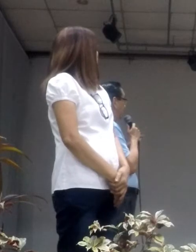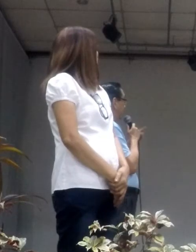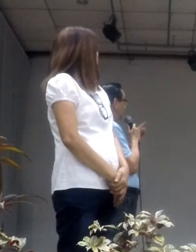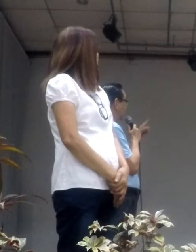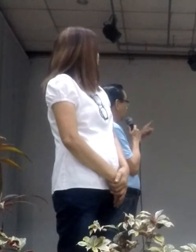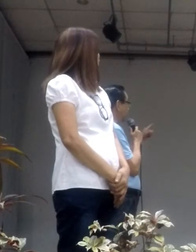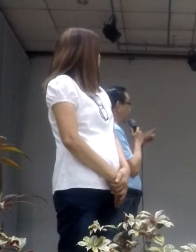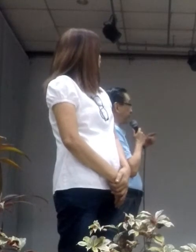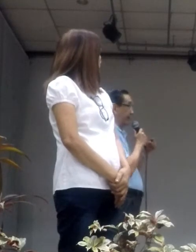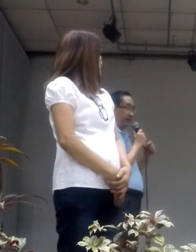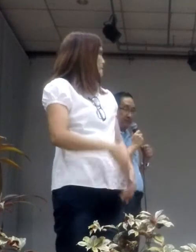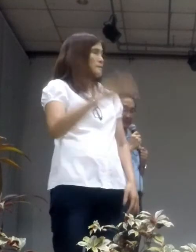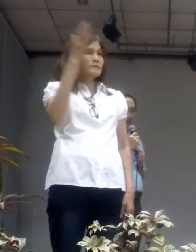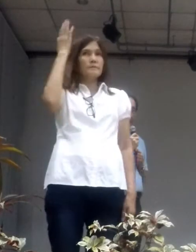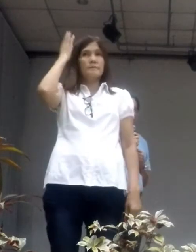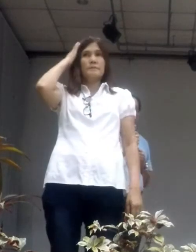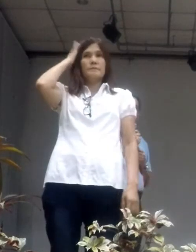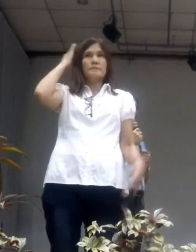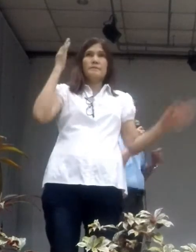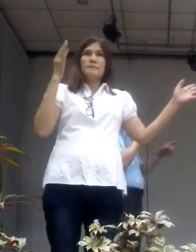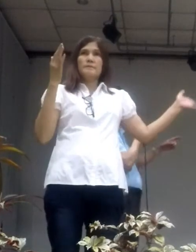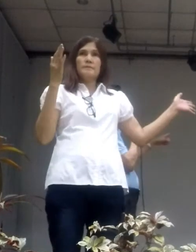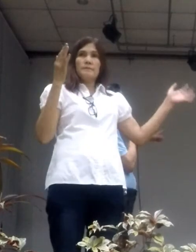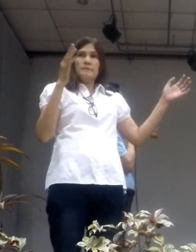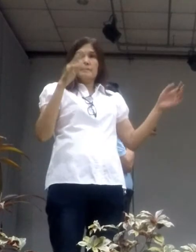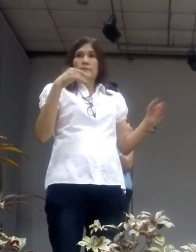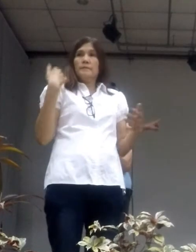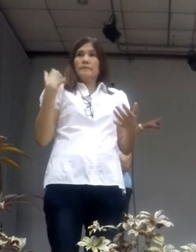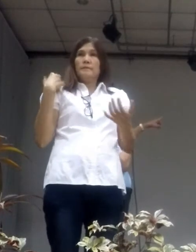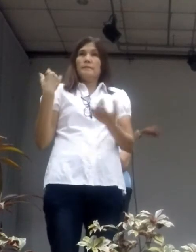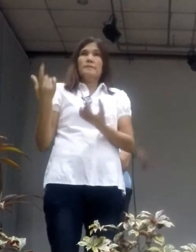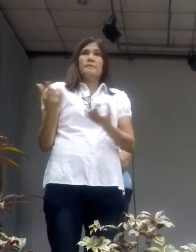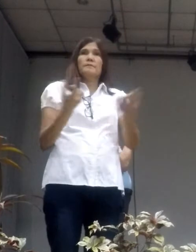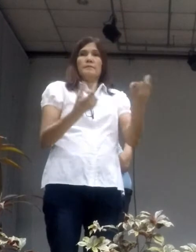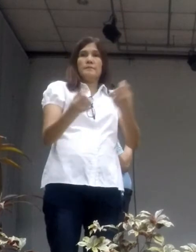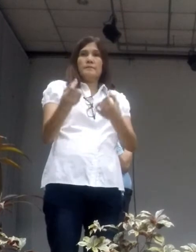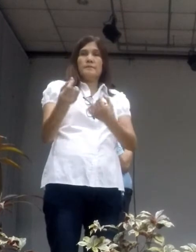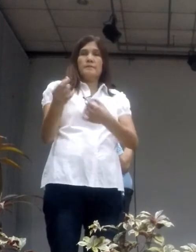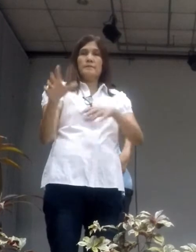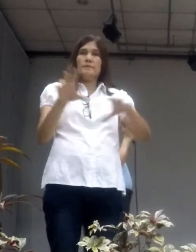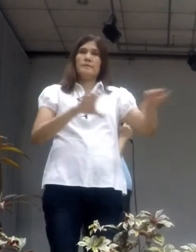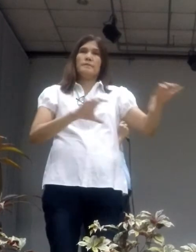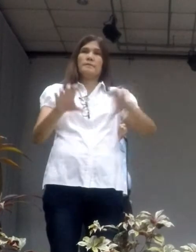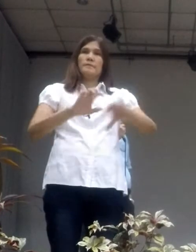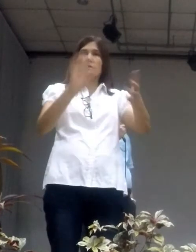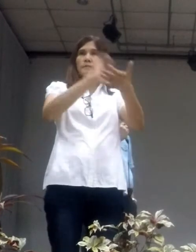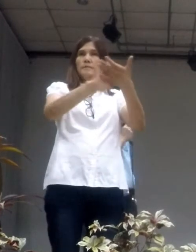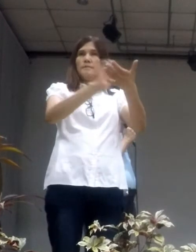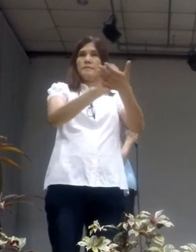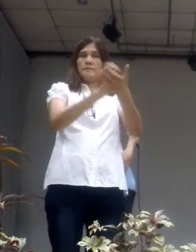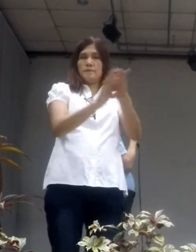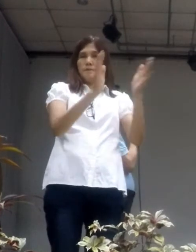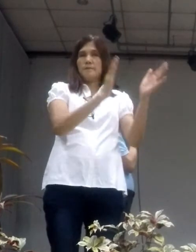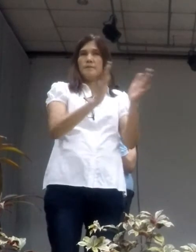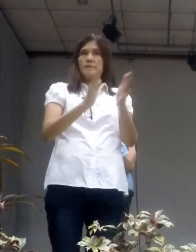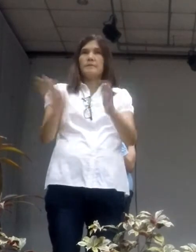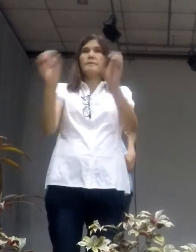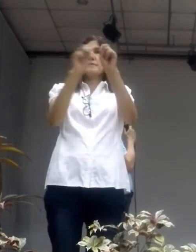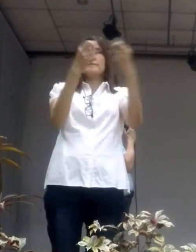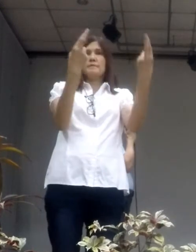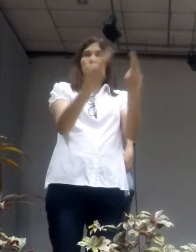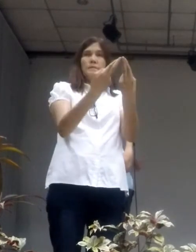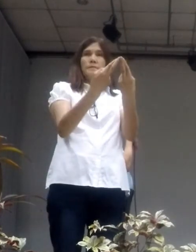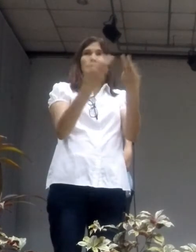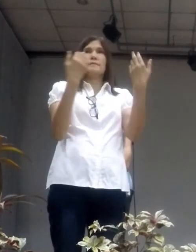Now, in October, we also had this earthquake preparedness seminar.